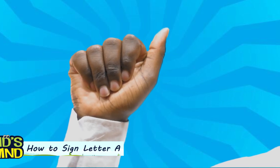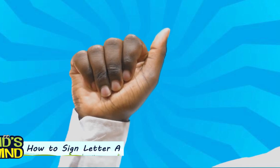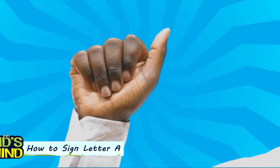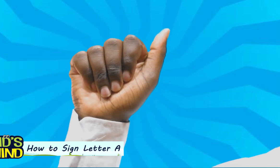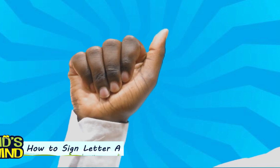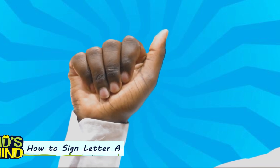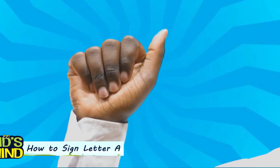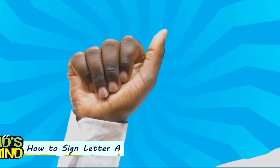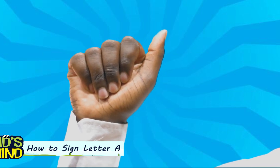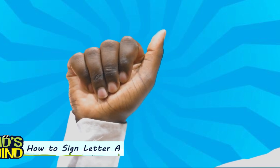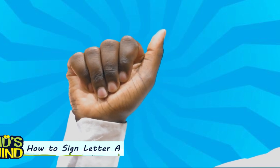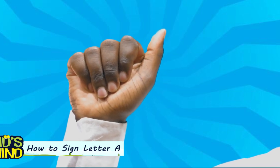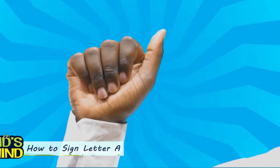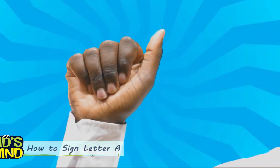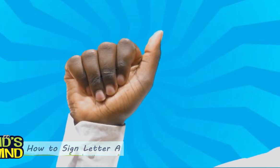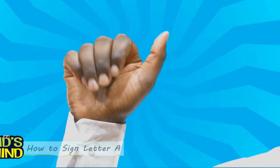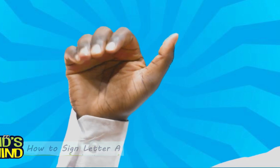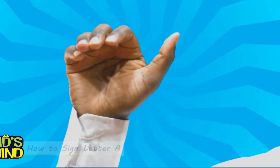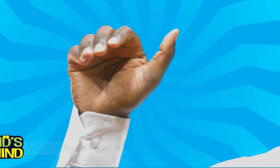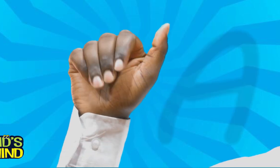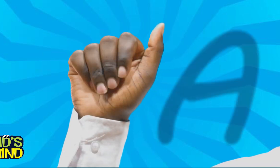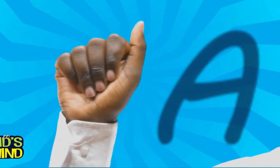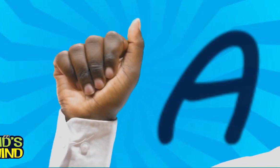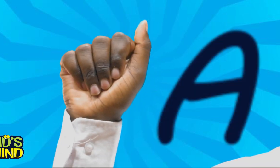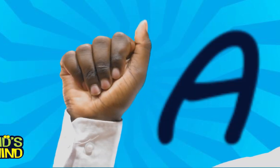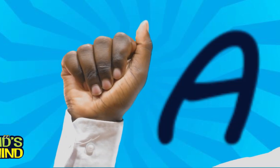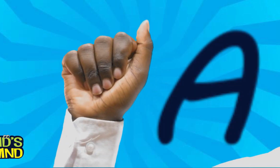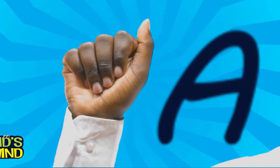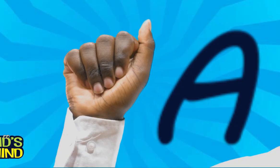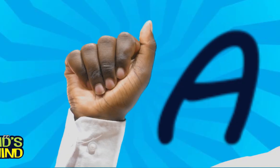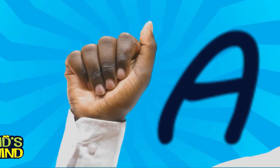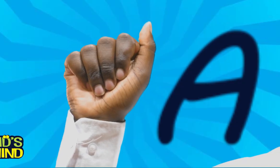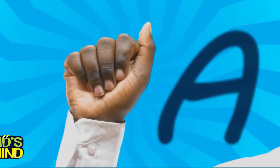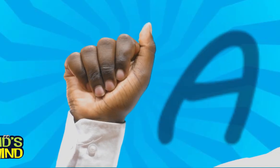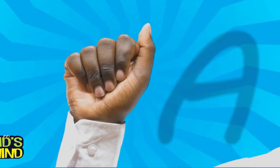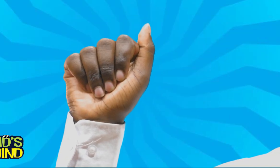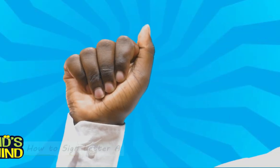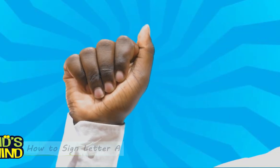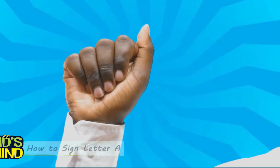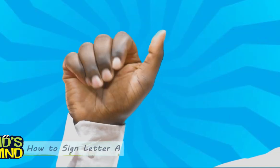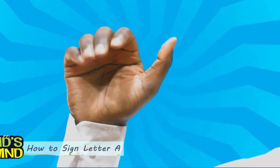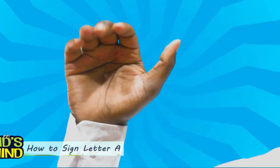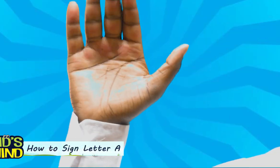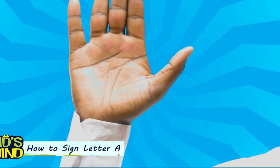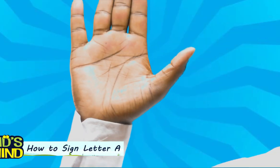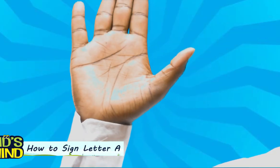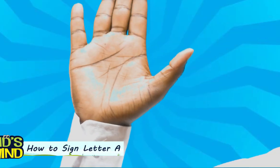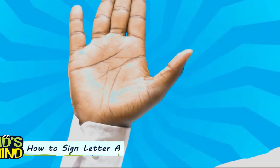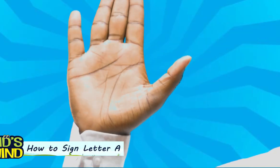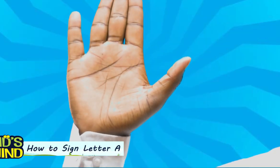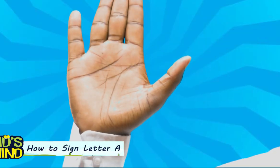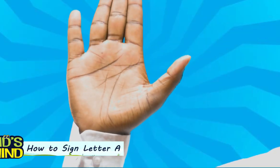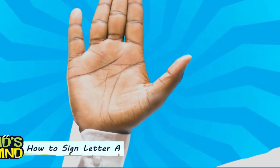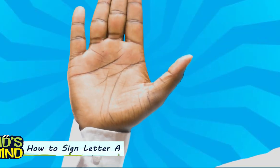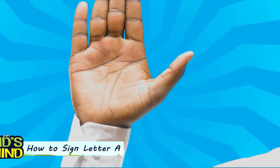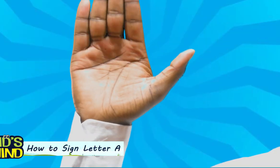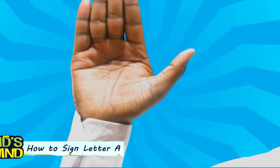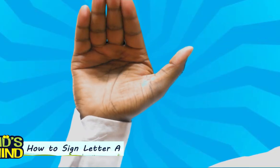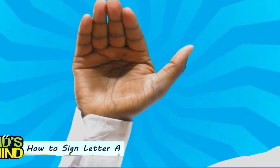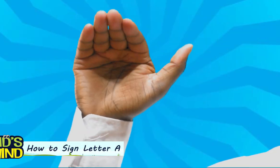that is how you sign letter A. So we sign together. Open your palm. Fold the